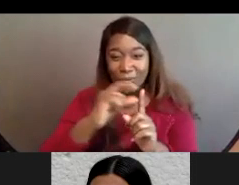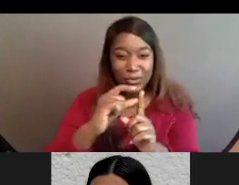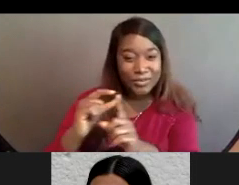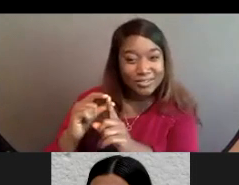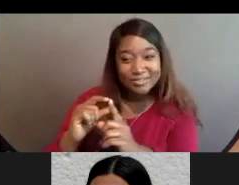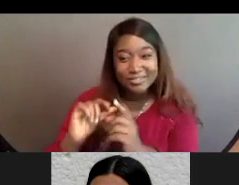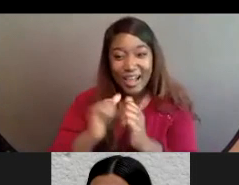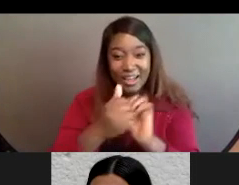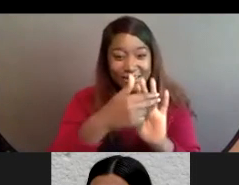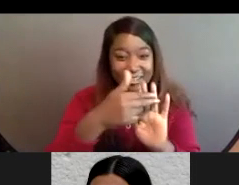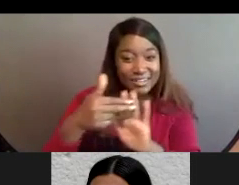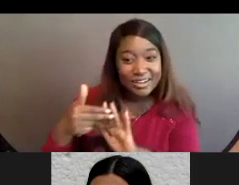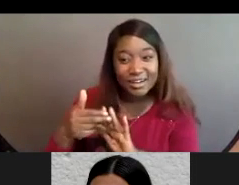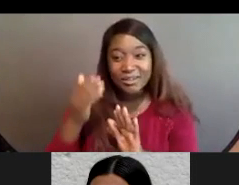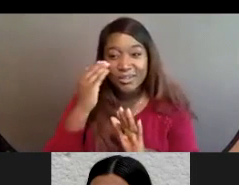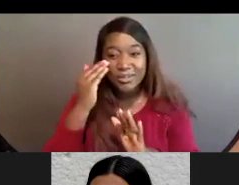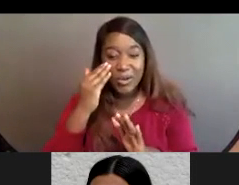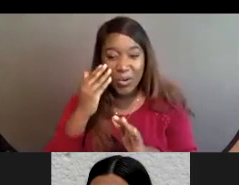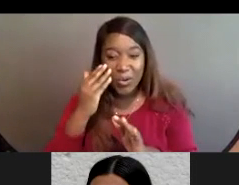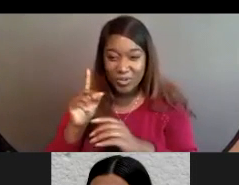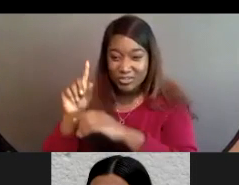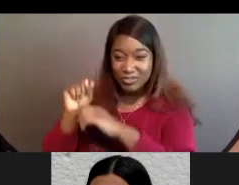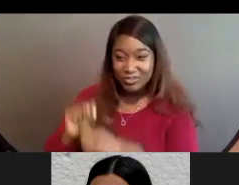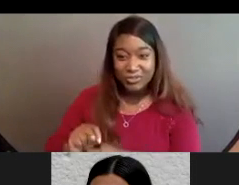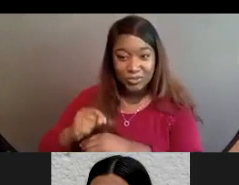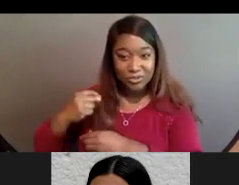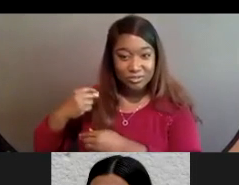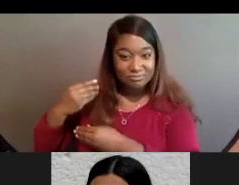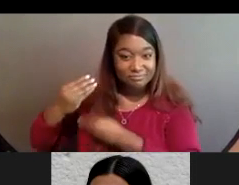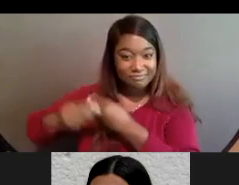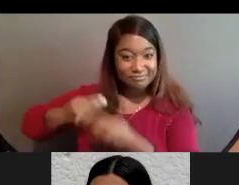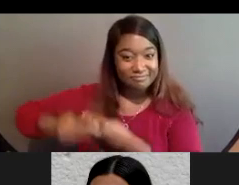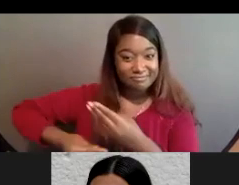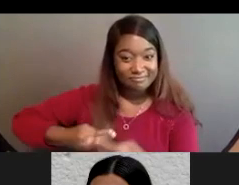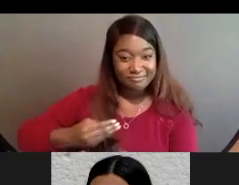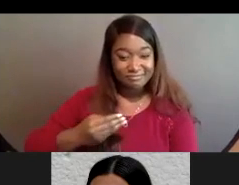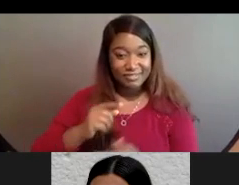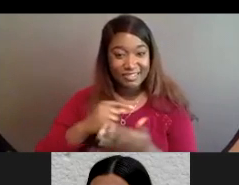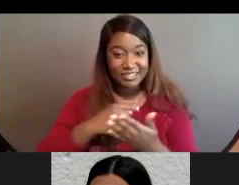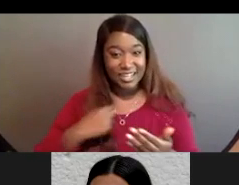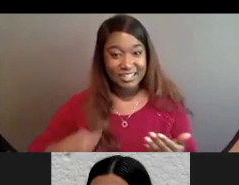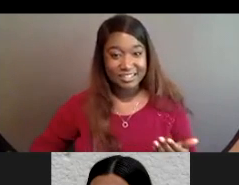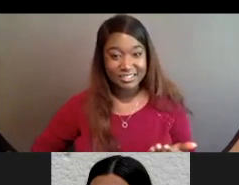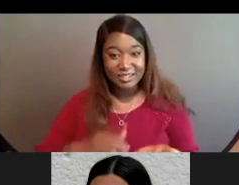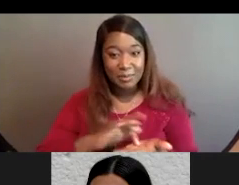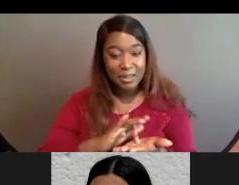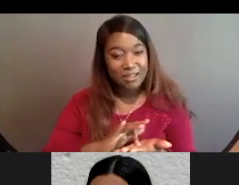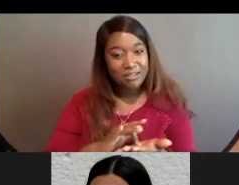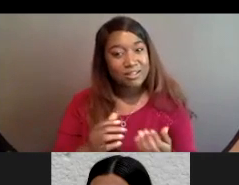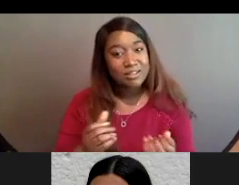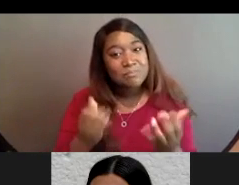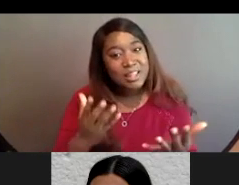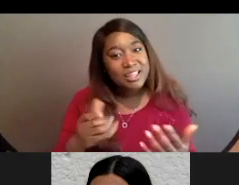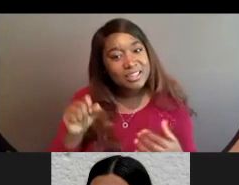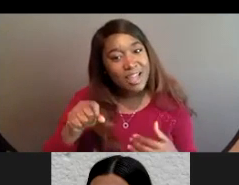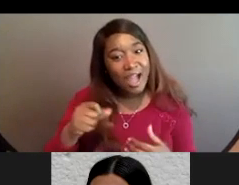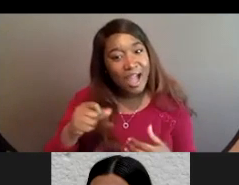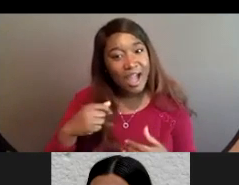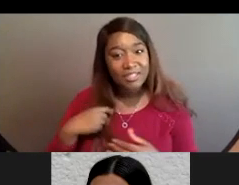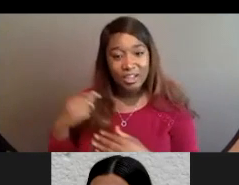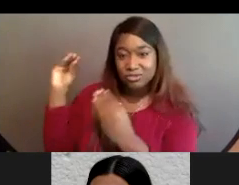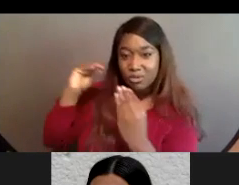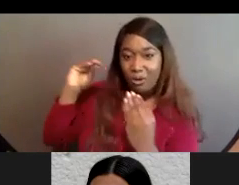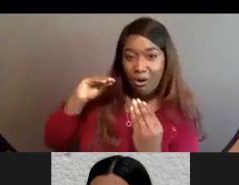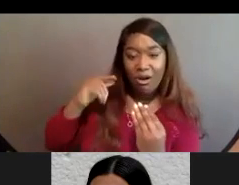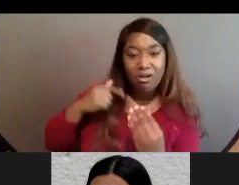medicine, the capitalization of things. I think there's a lot of things that we've had passed to us, but without the